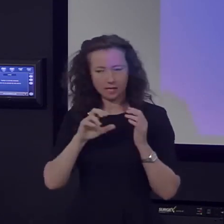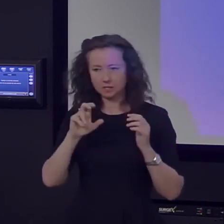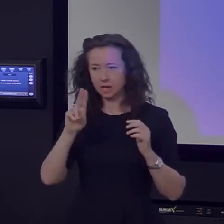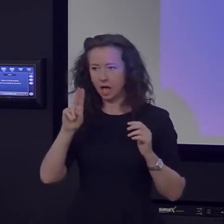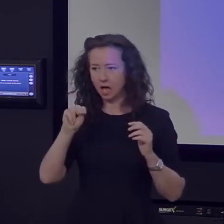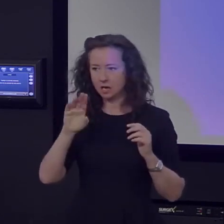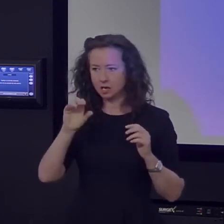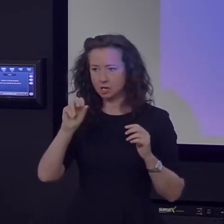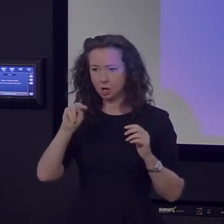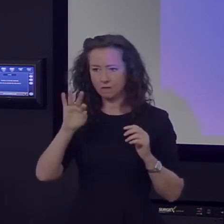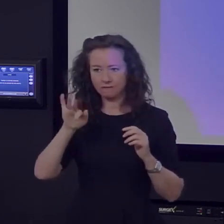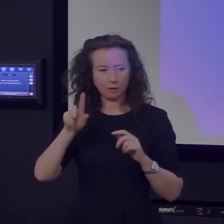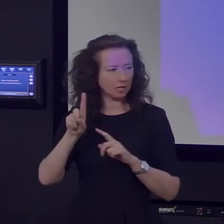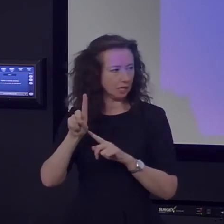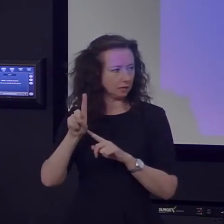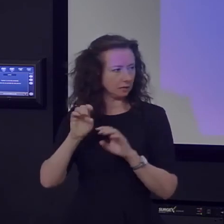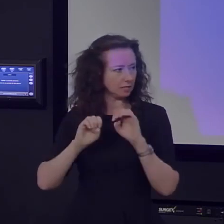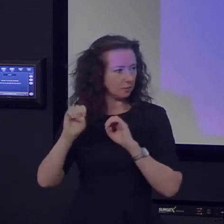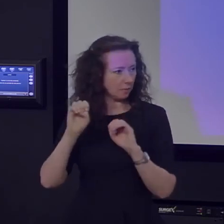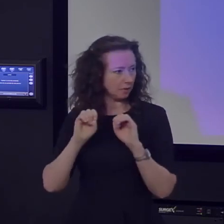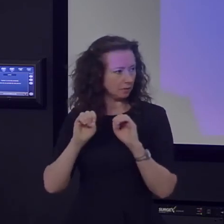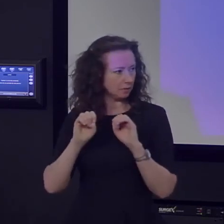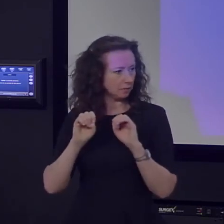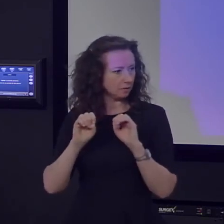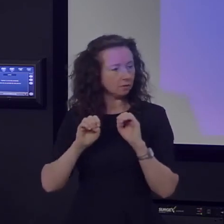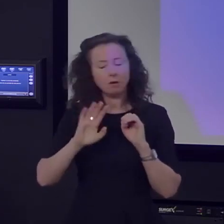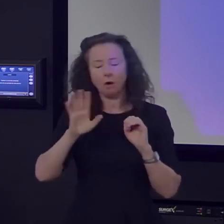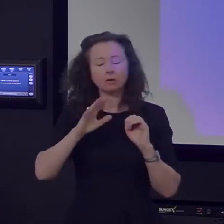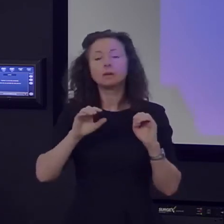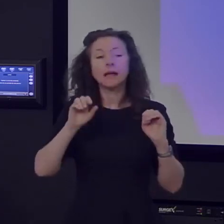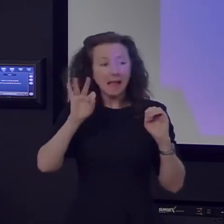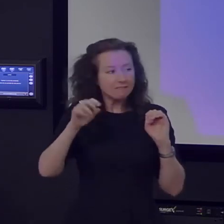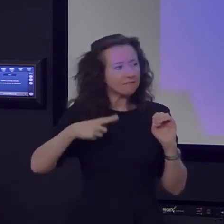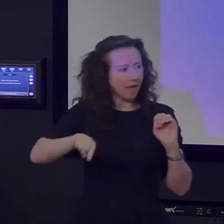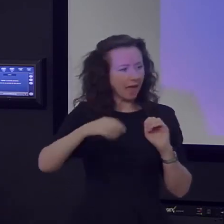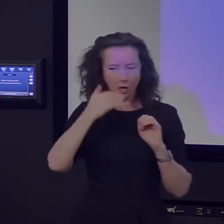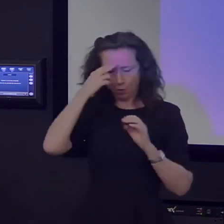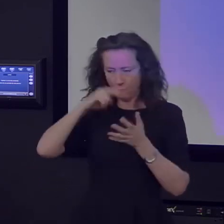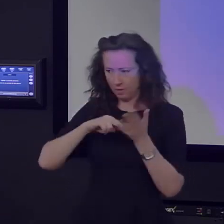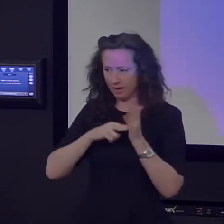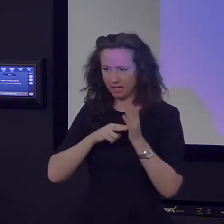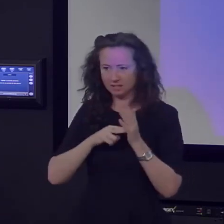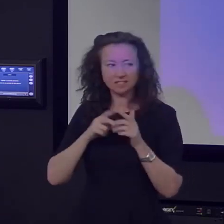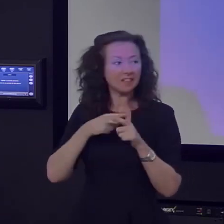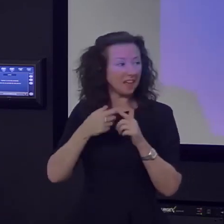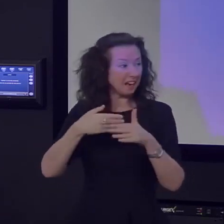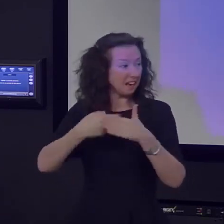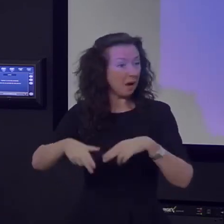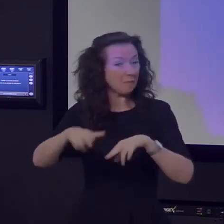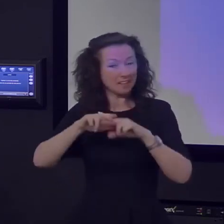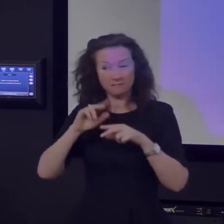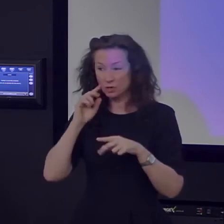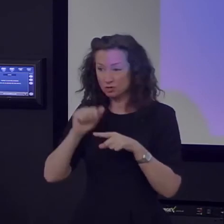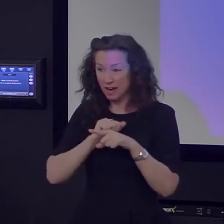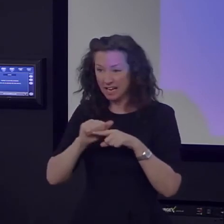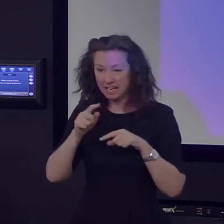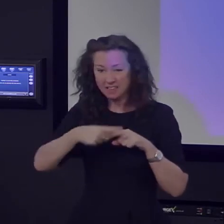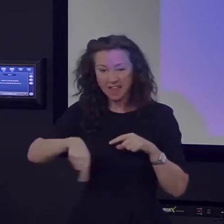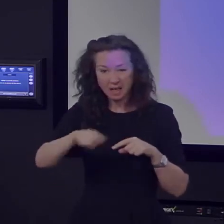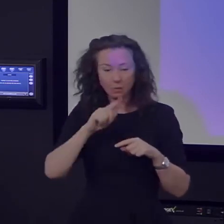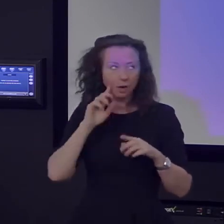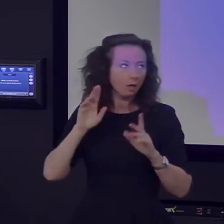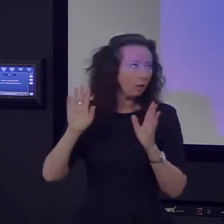is, they would probably find our training a little boring. And in fact, on the computer